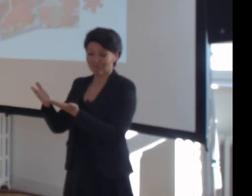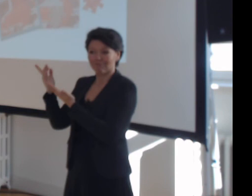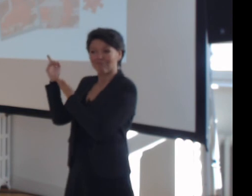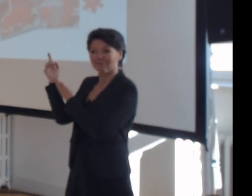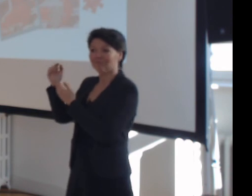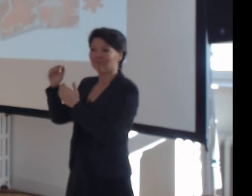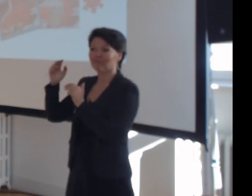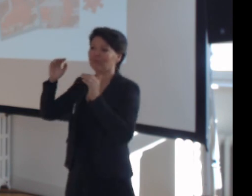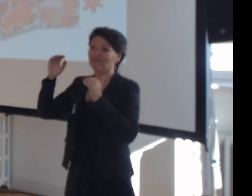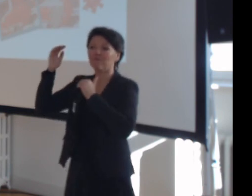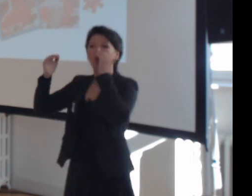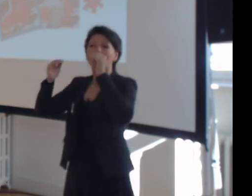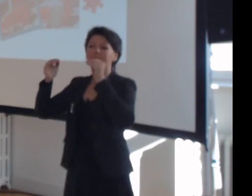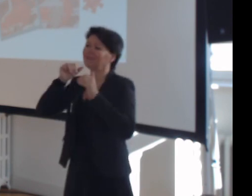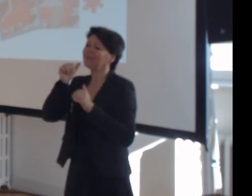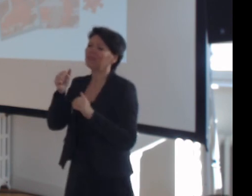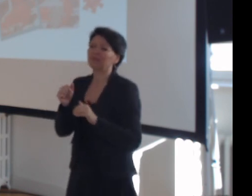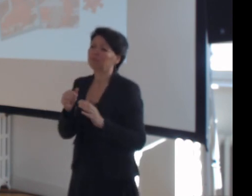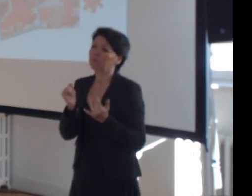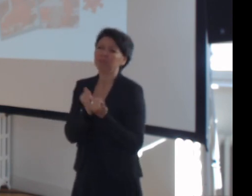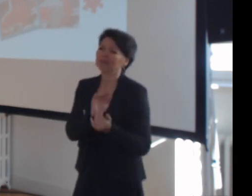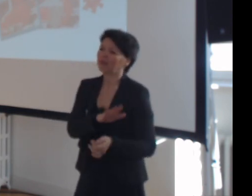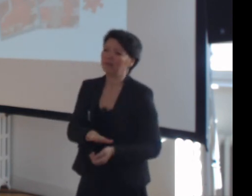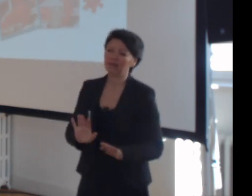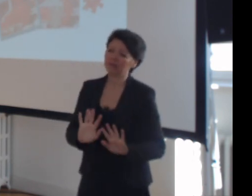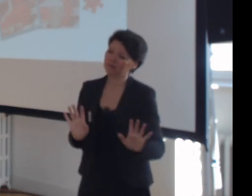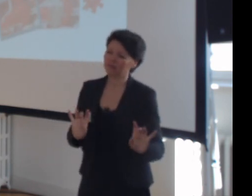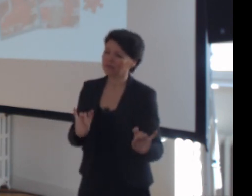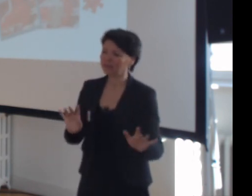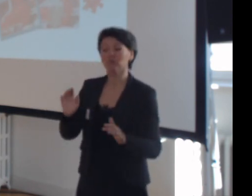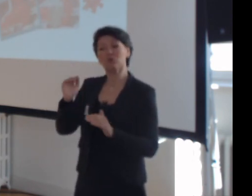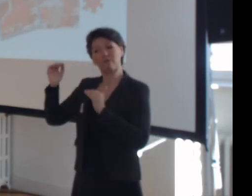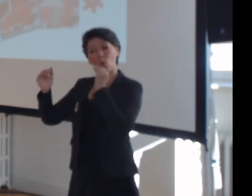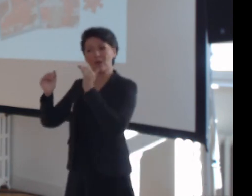see, an adult theme, so nothing childish. So that